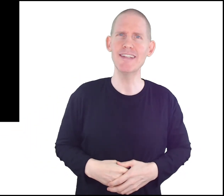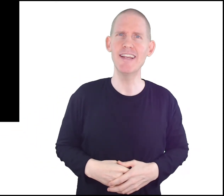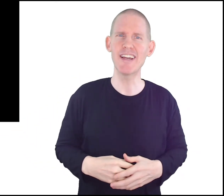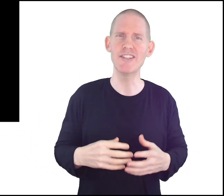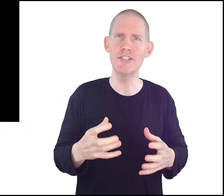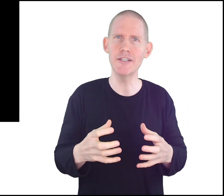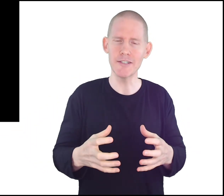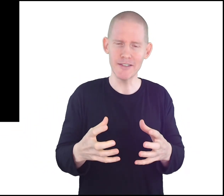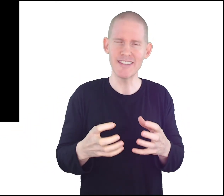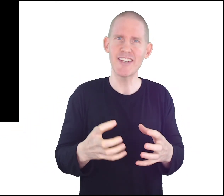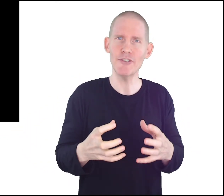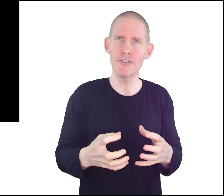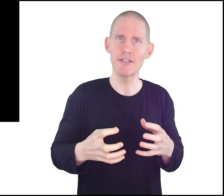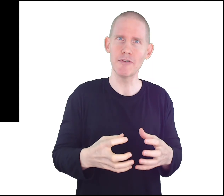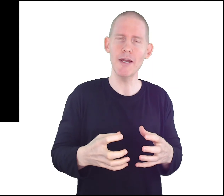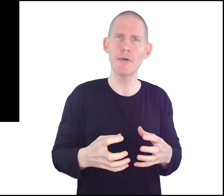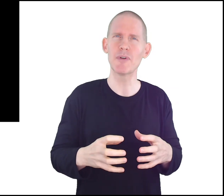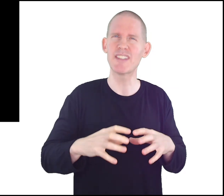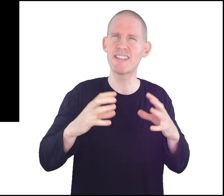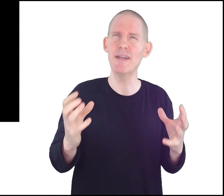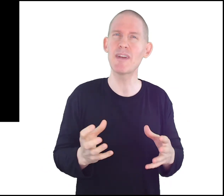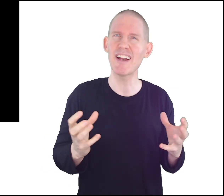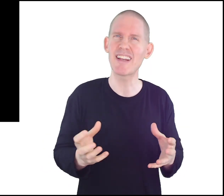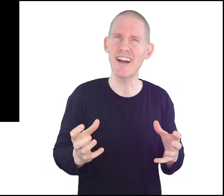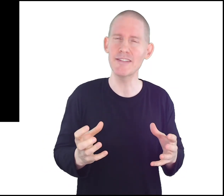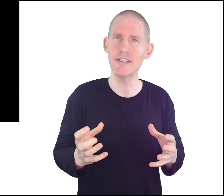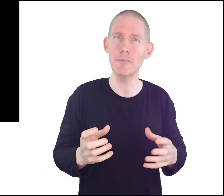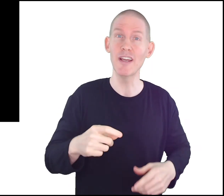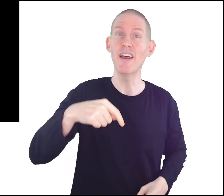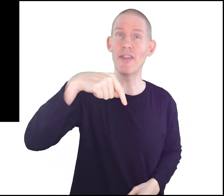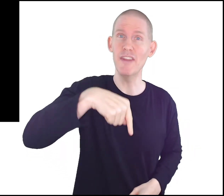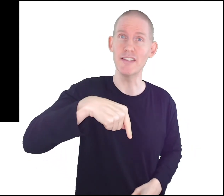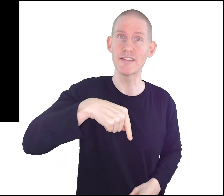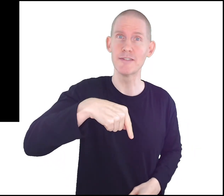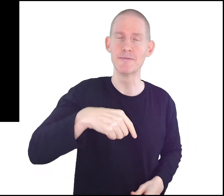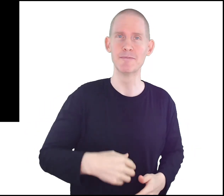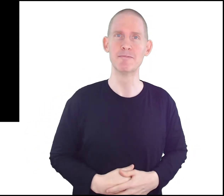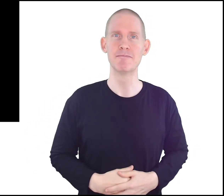a year and touch it and grab it, but it's the same kind of concept. This.